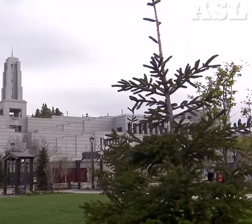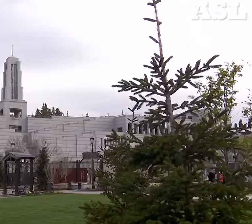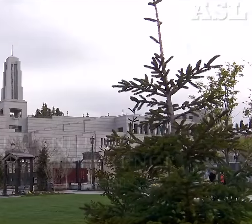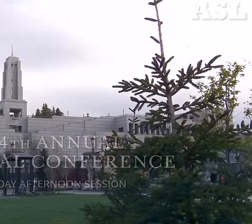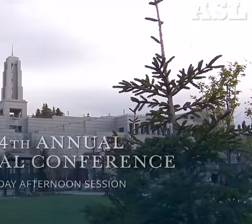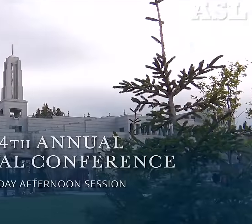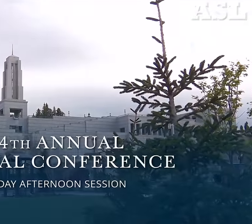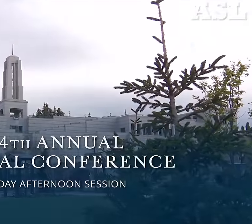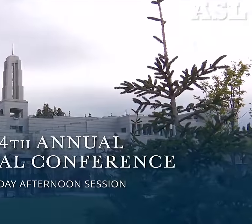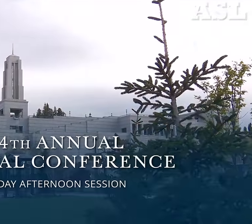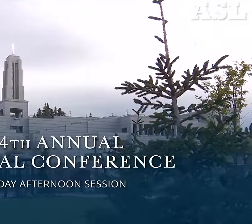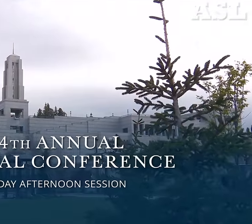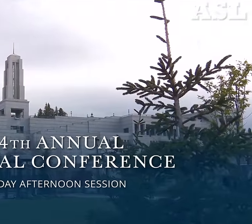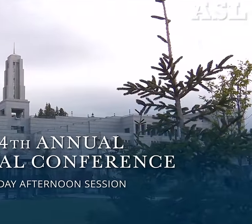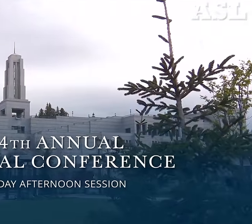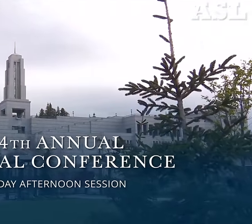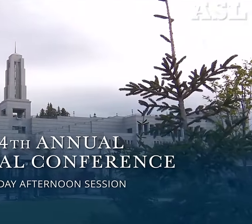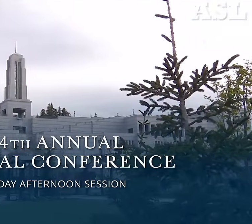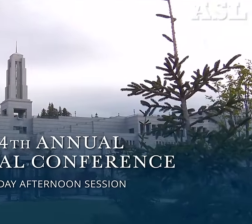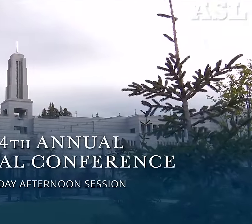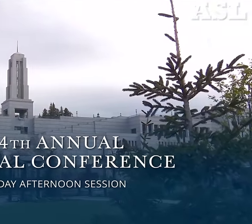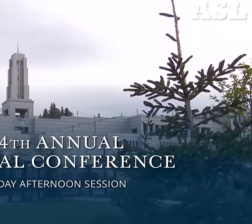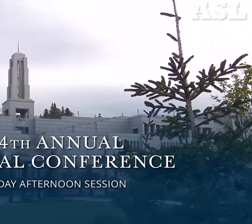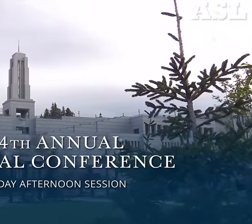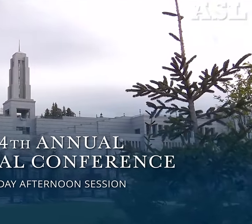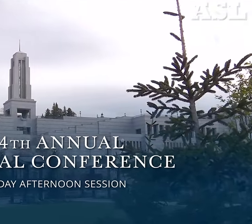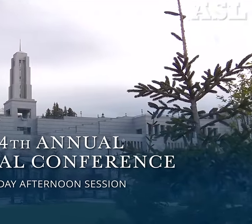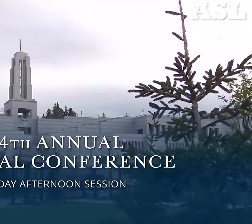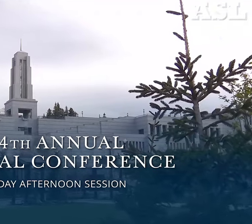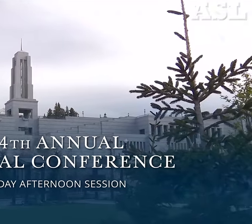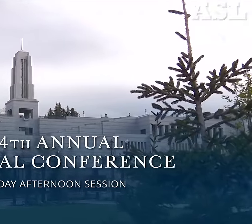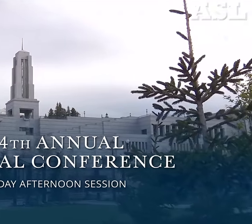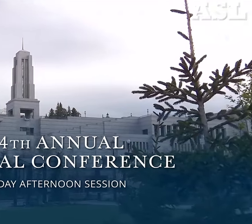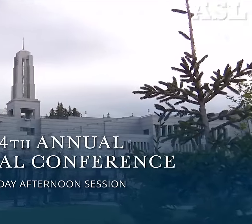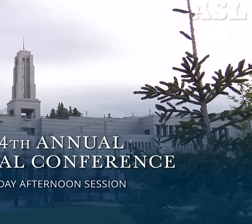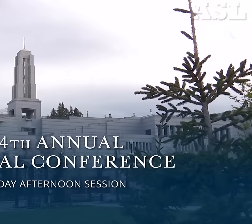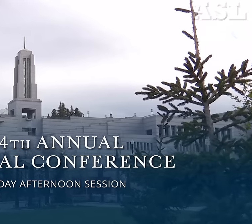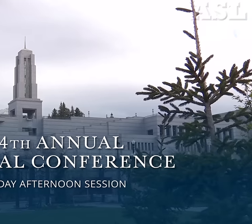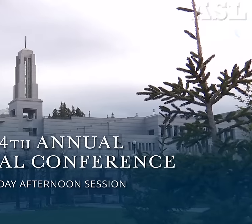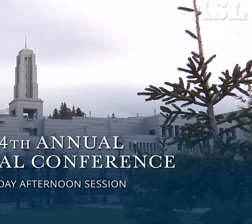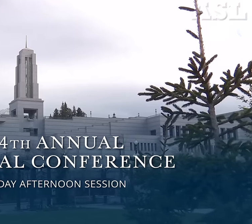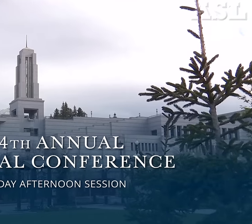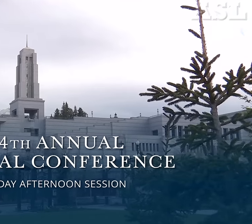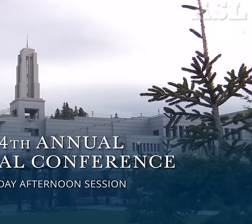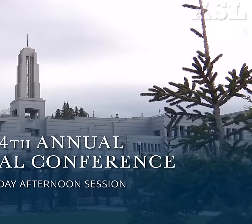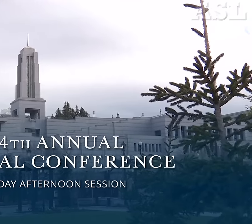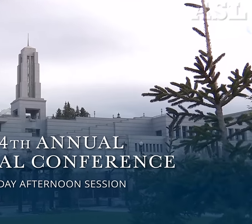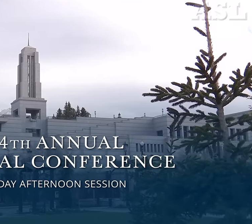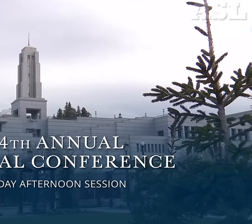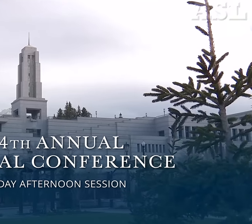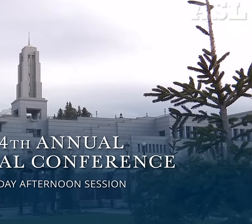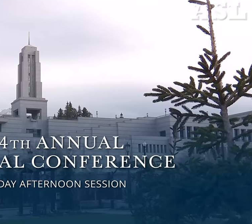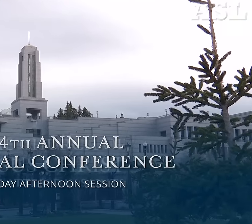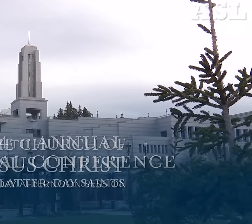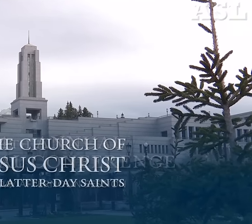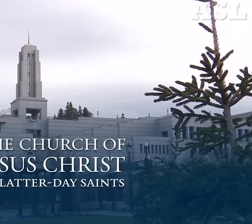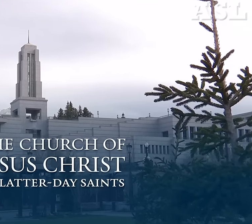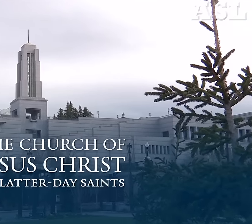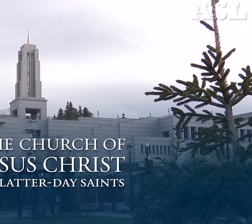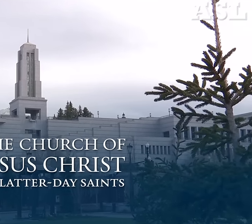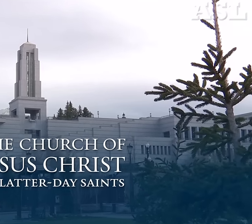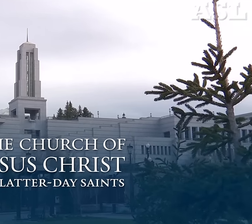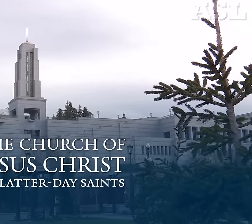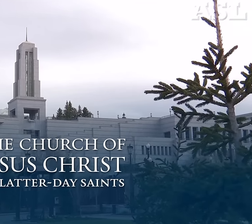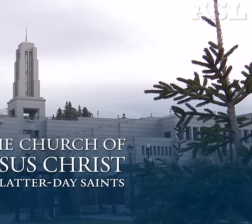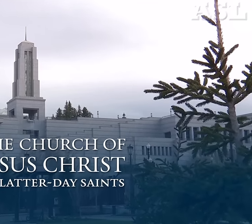This is the Sunday afternoon session of the 194th Annual General Conference of The Church of